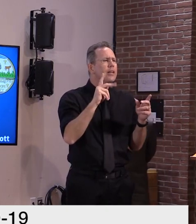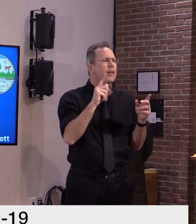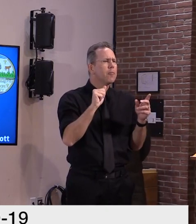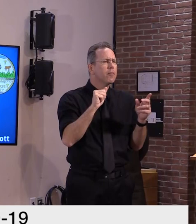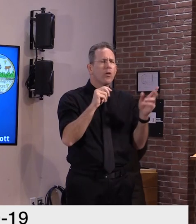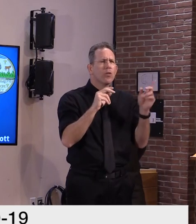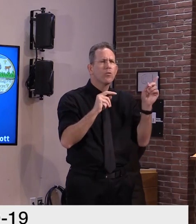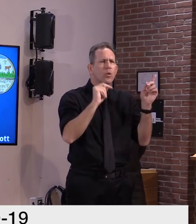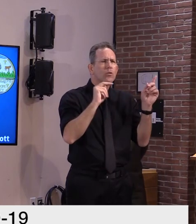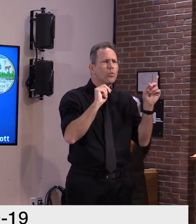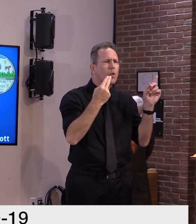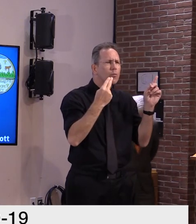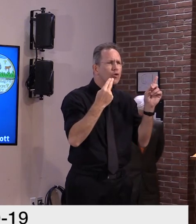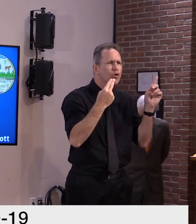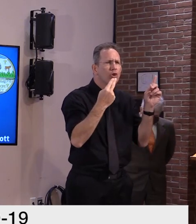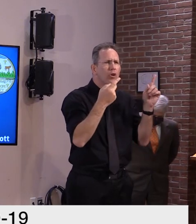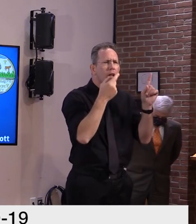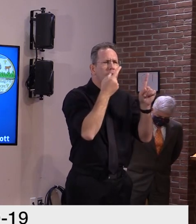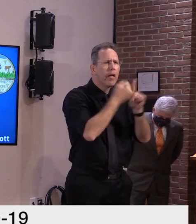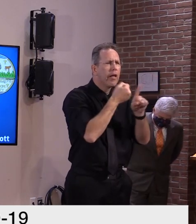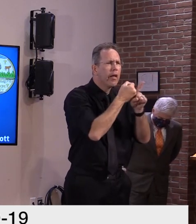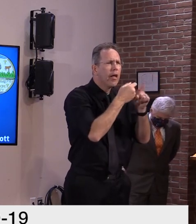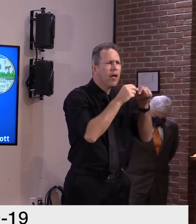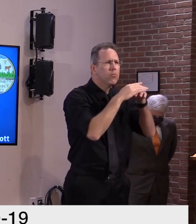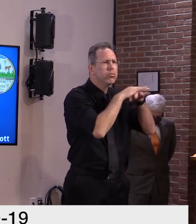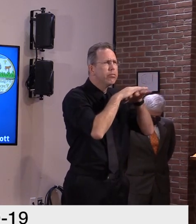But for the remainder of